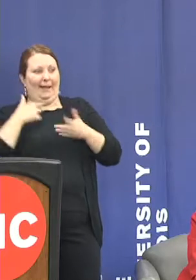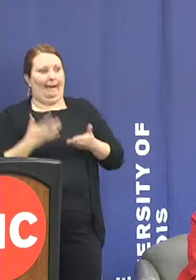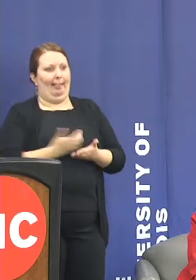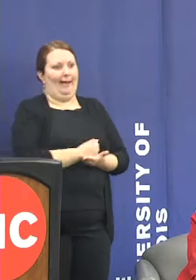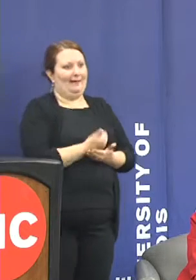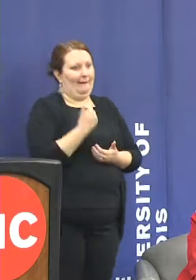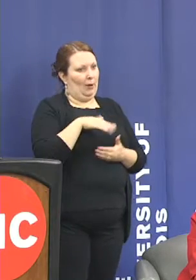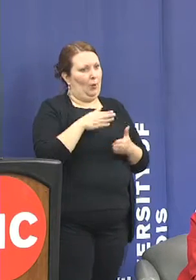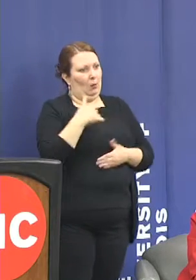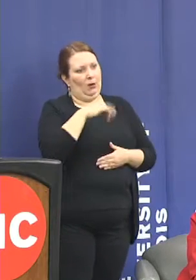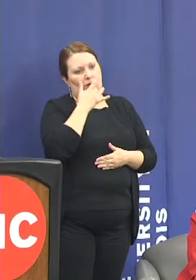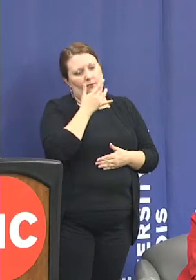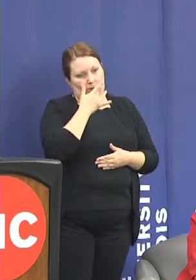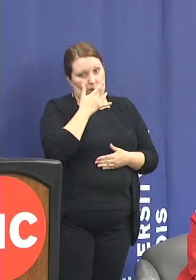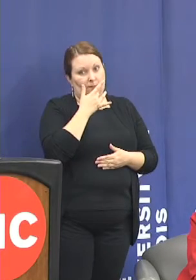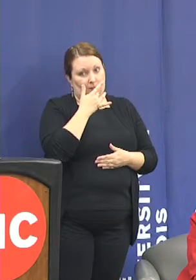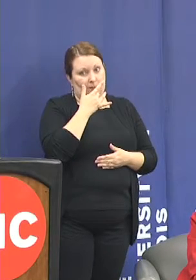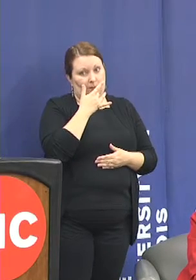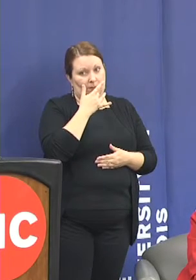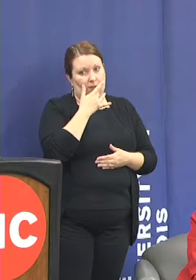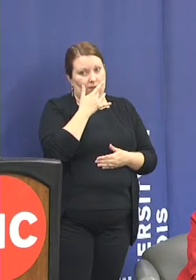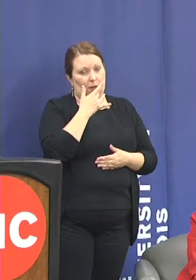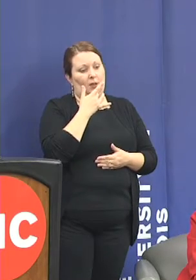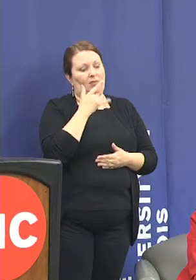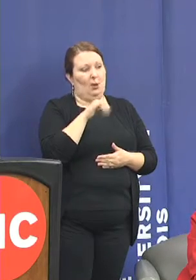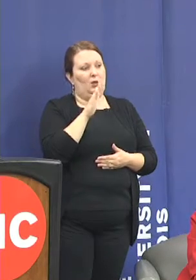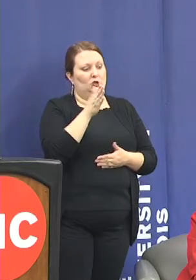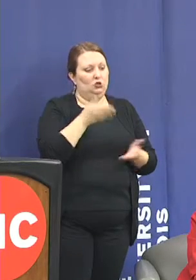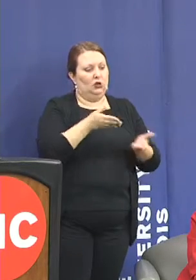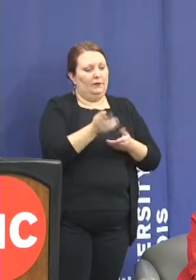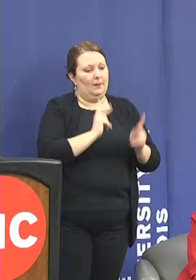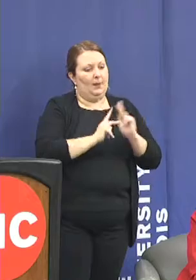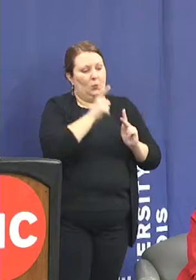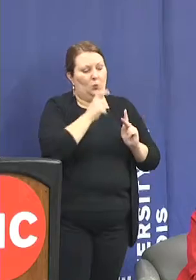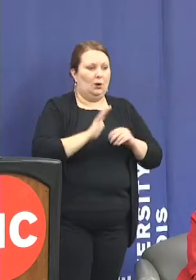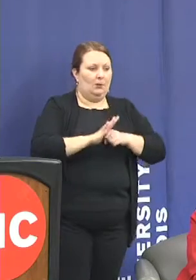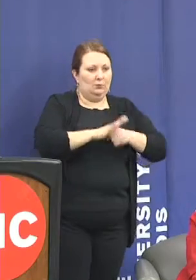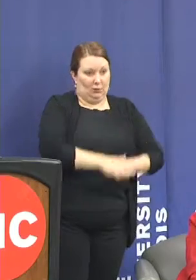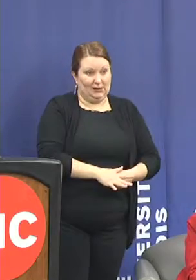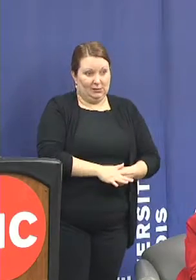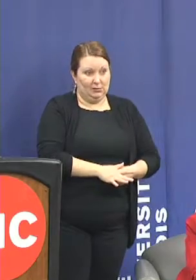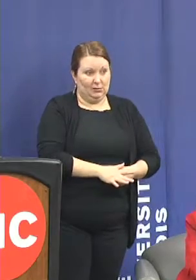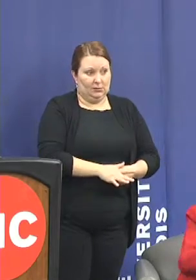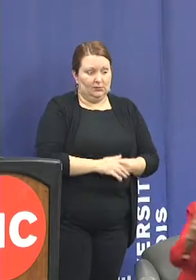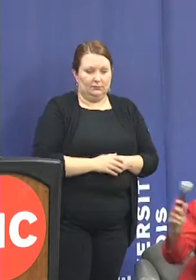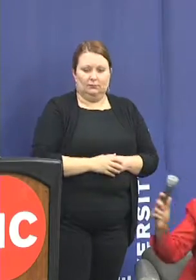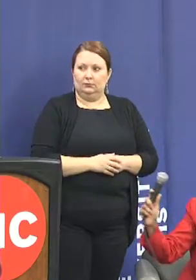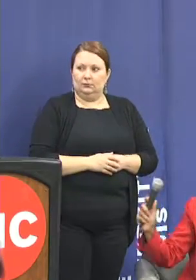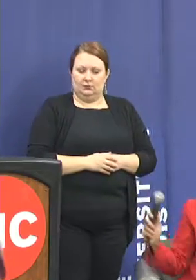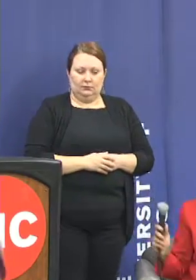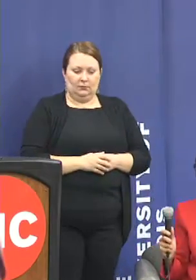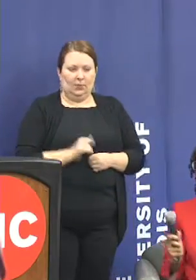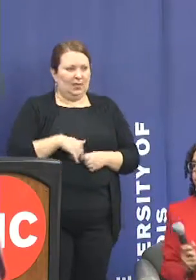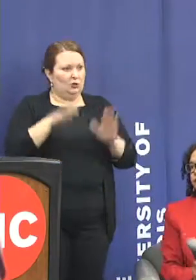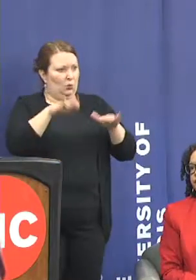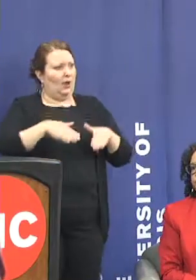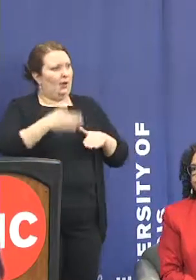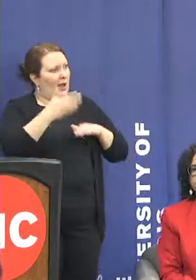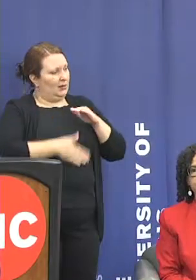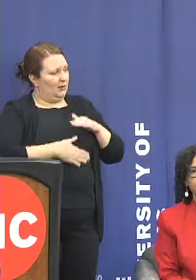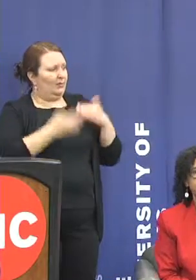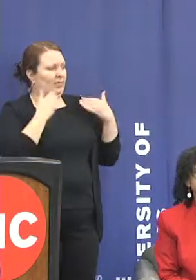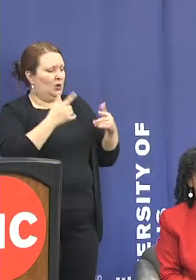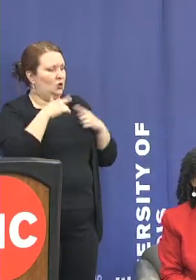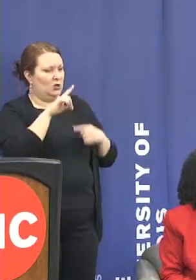it any which way we want to that serves those that are being oppressed. Way to end.